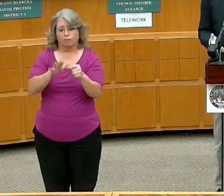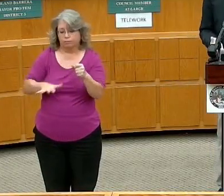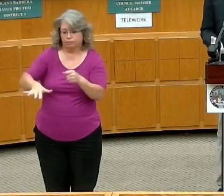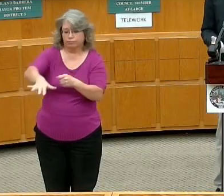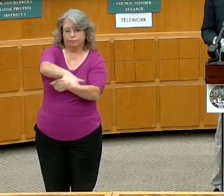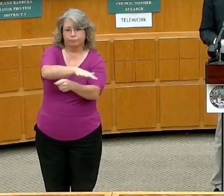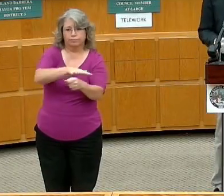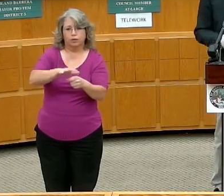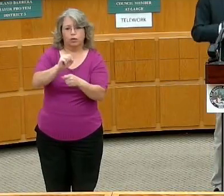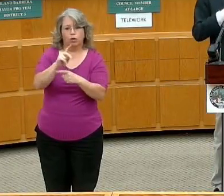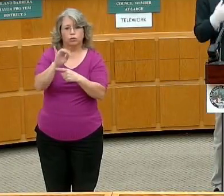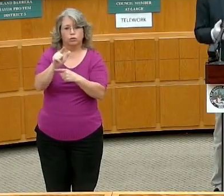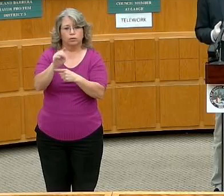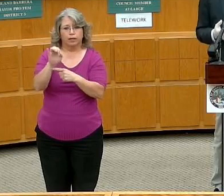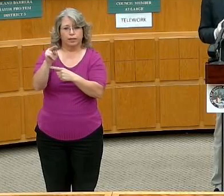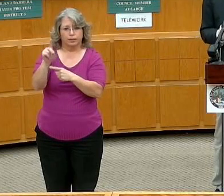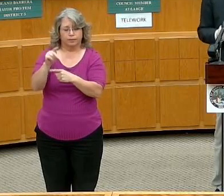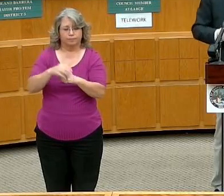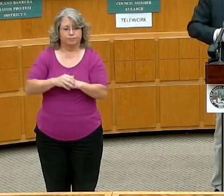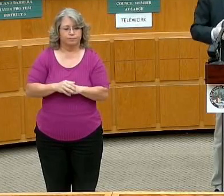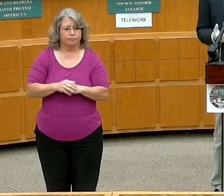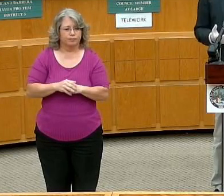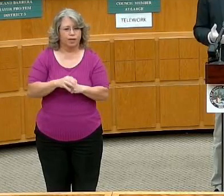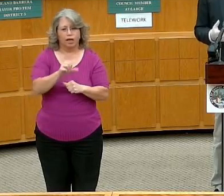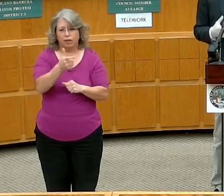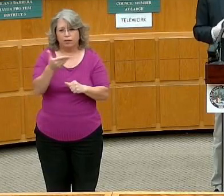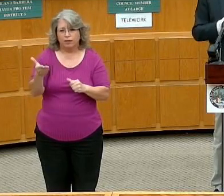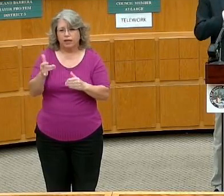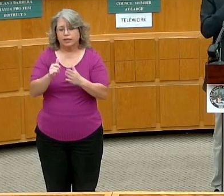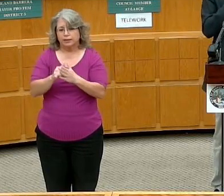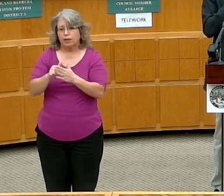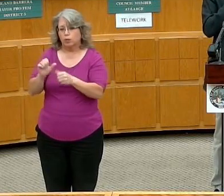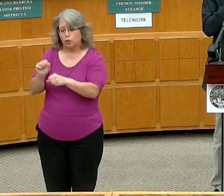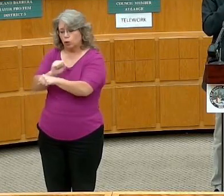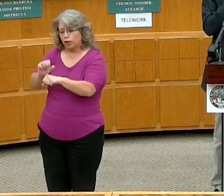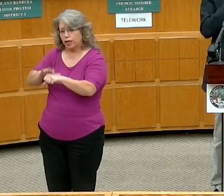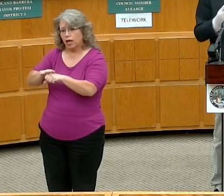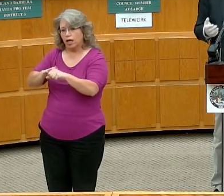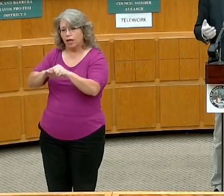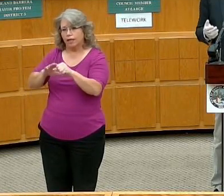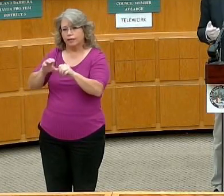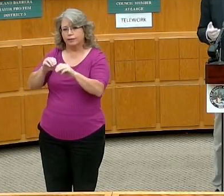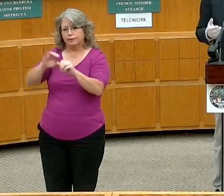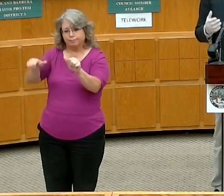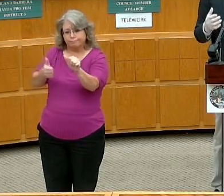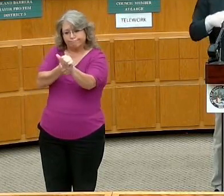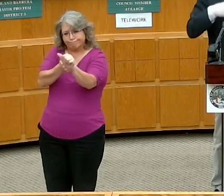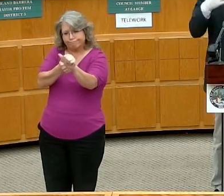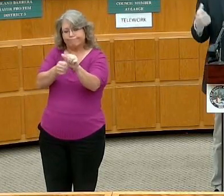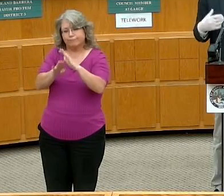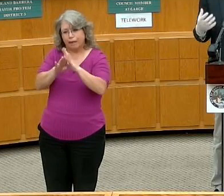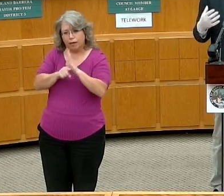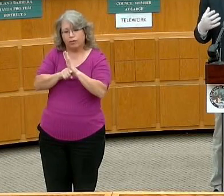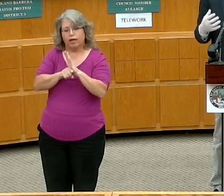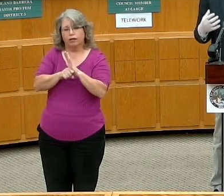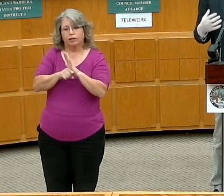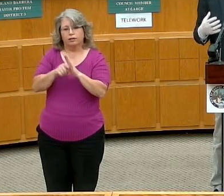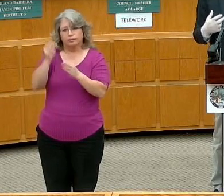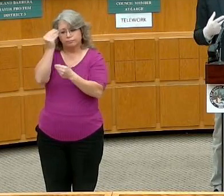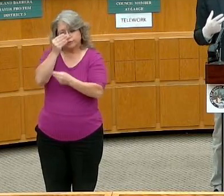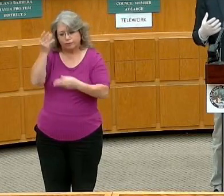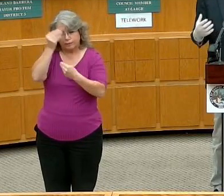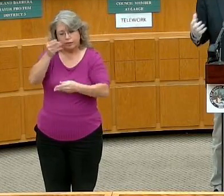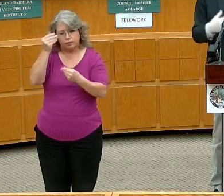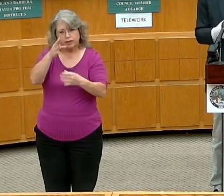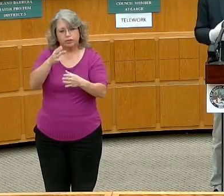a big focus. There's other things that are going in the background. Several other colleagues who are working on that information